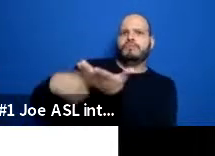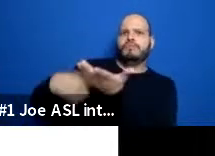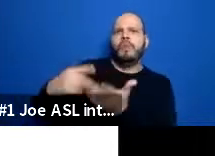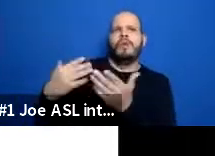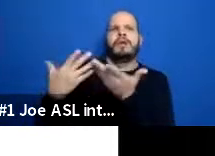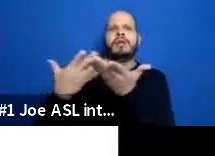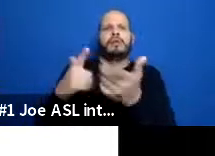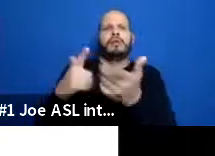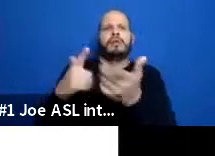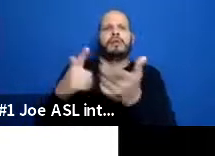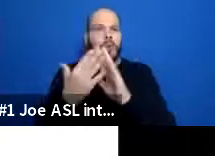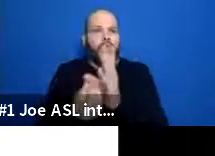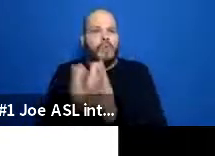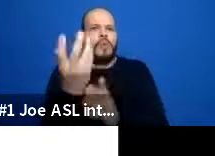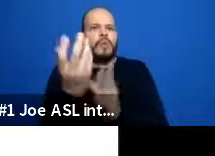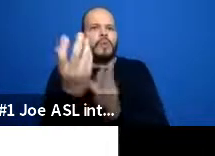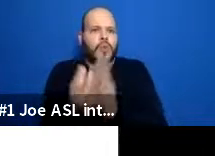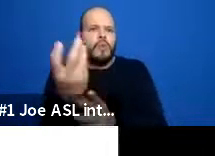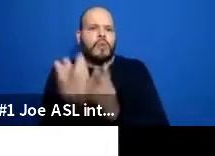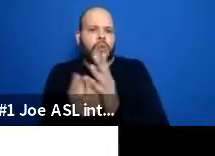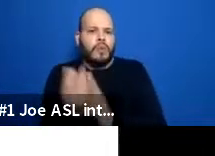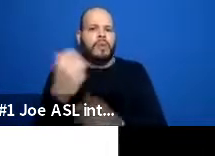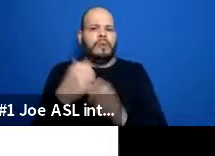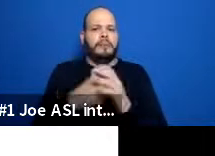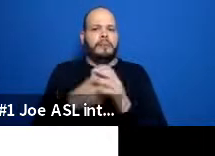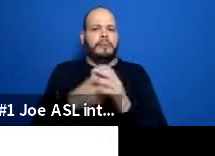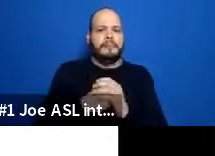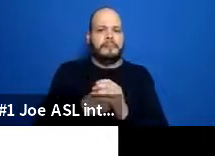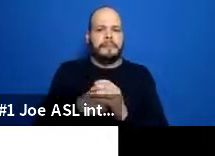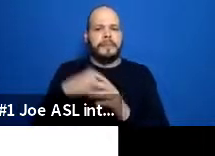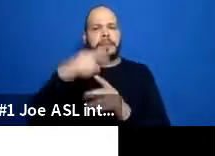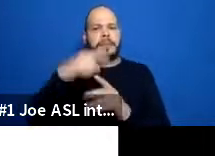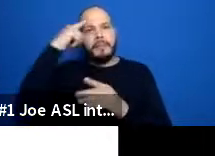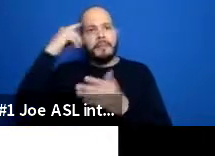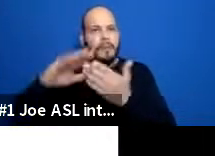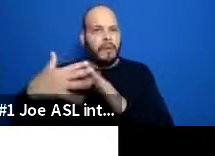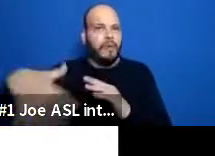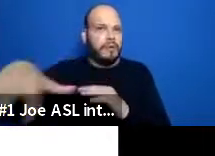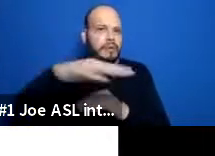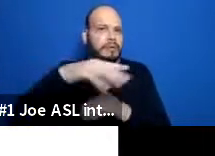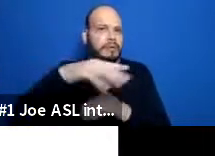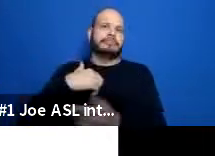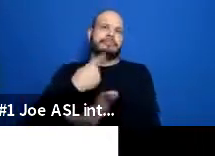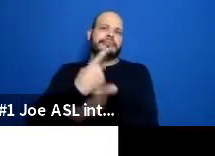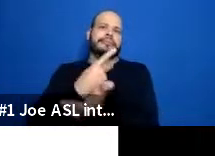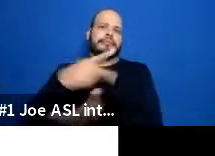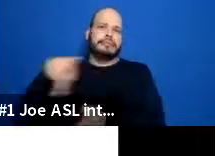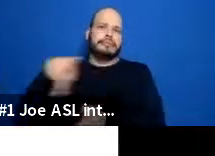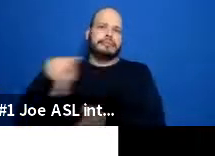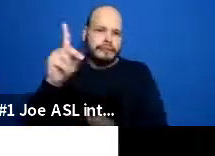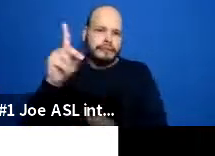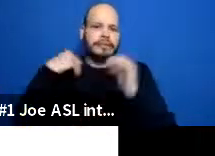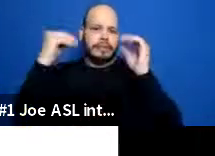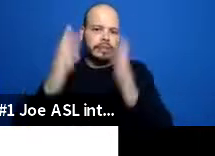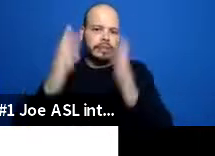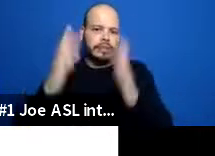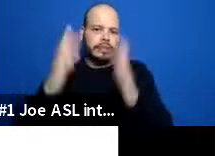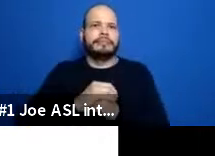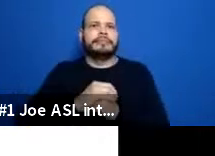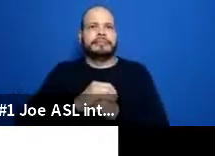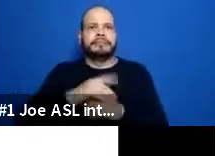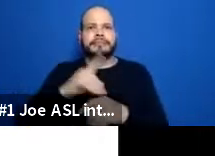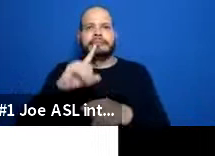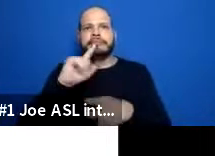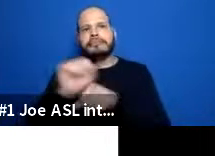education. His research interests include Black grieving practices, histories of Black migration, and the role